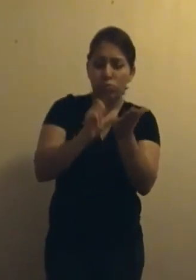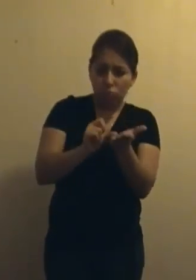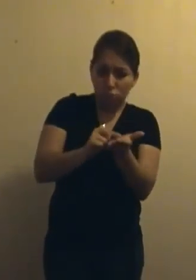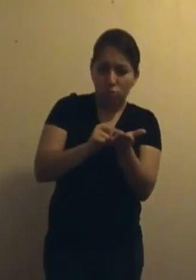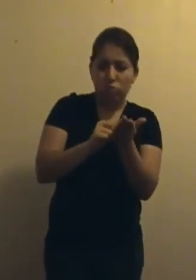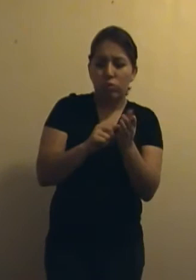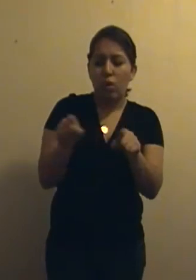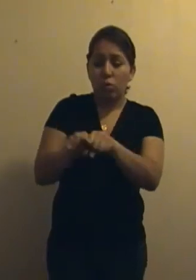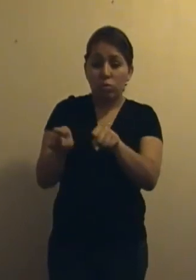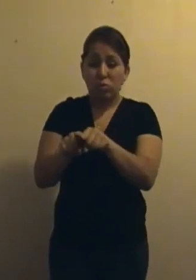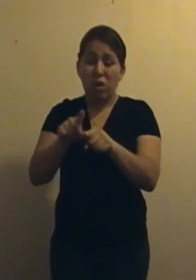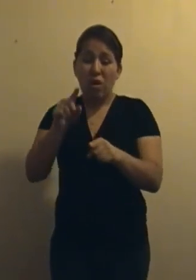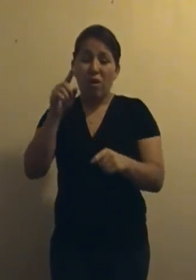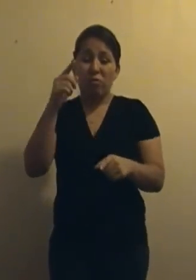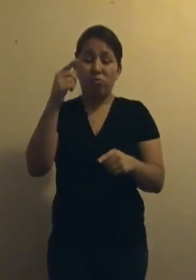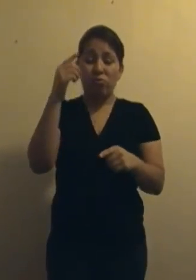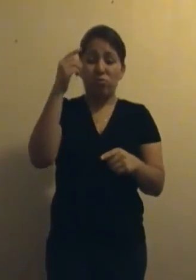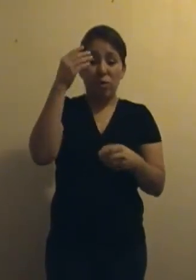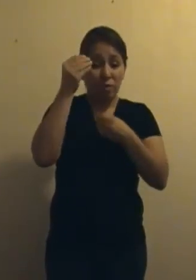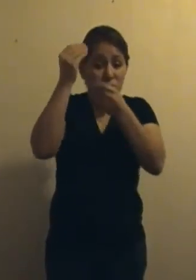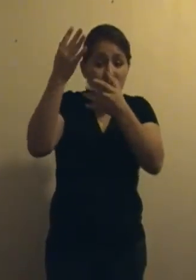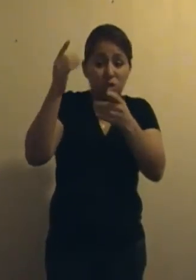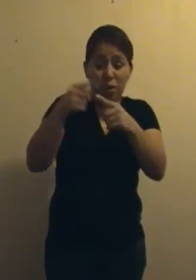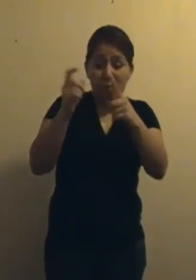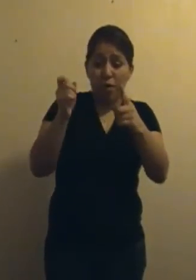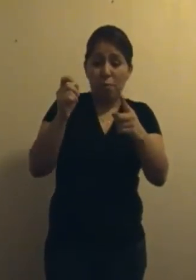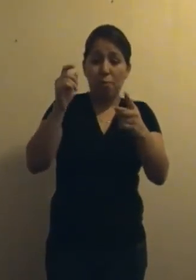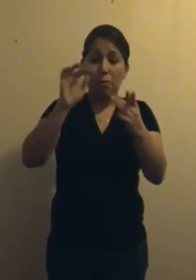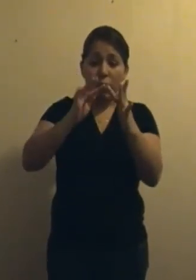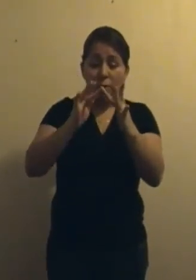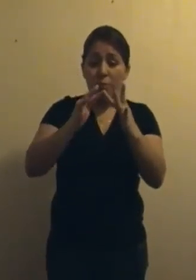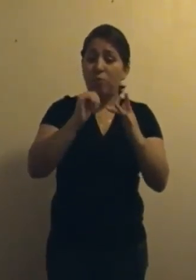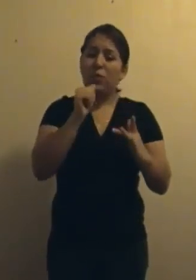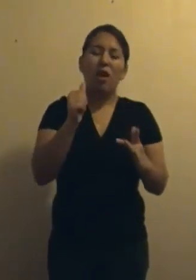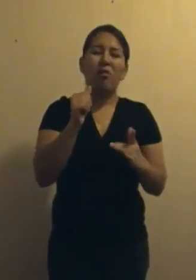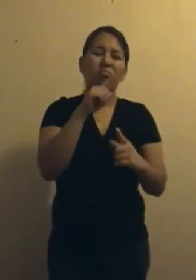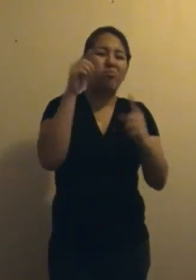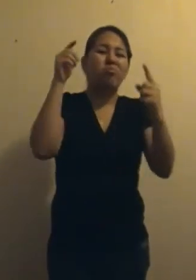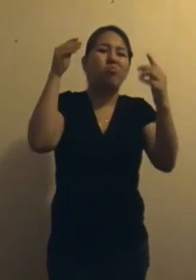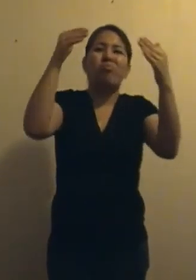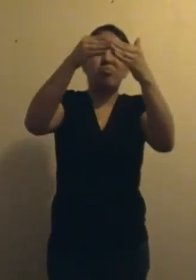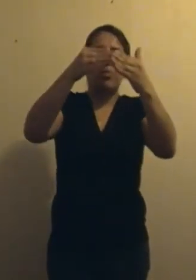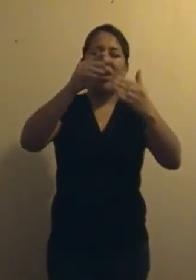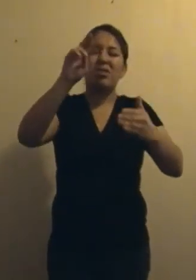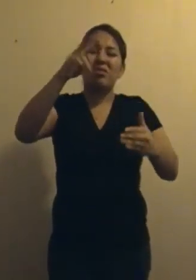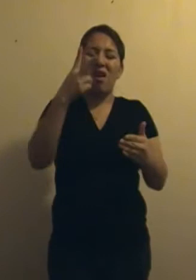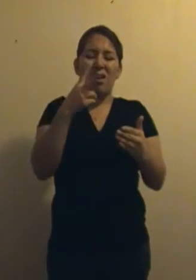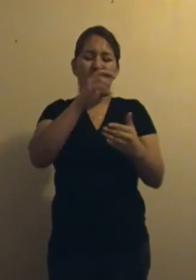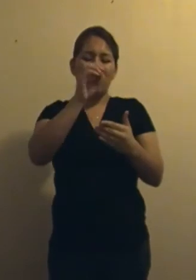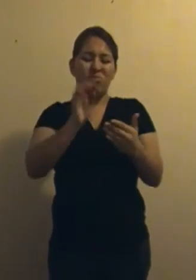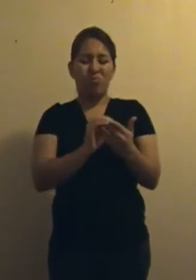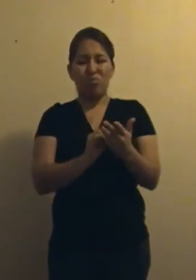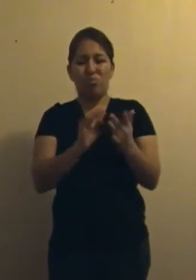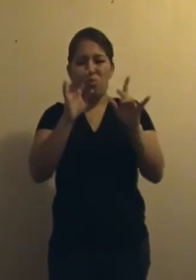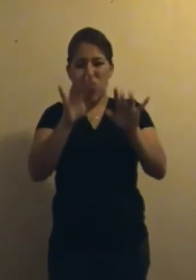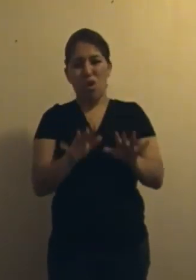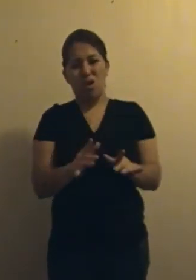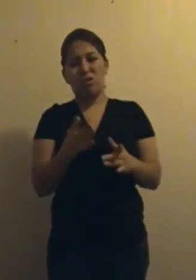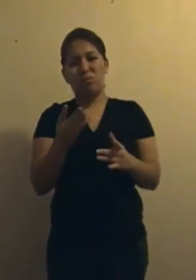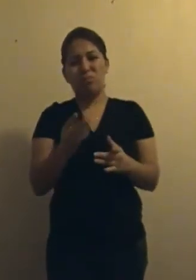web is secondhand, and it tends to be a little watered down, and students really need to be more exposed to first-hand information and